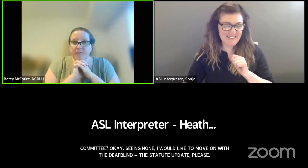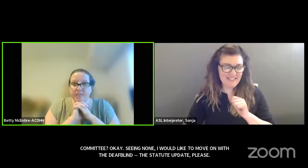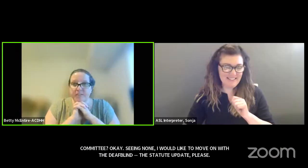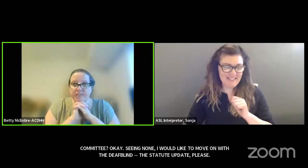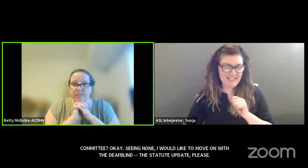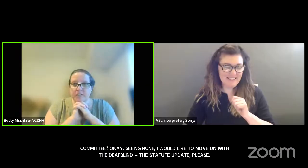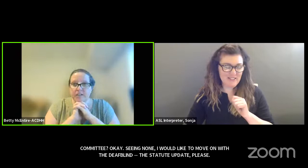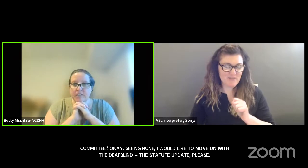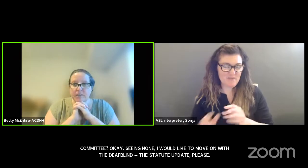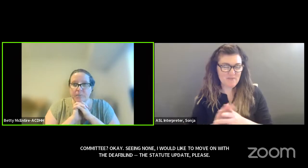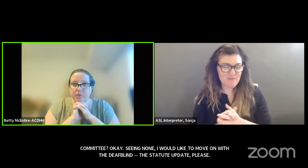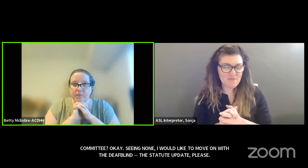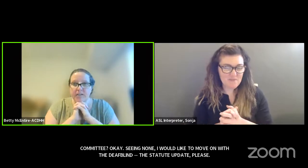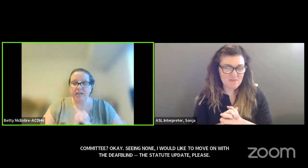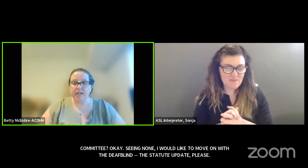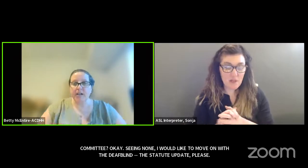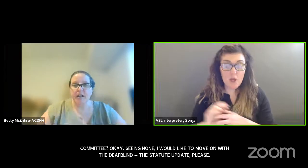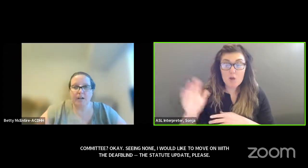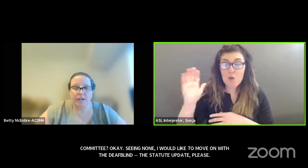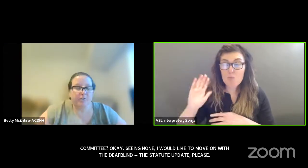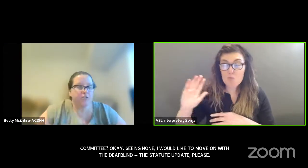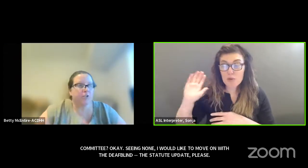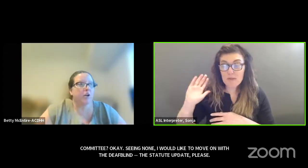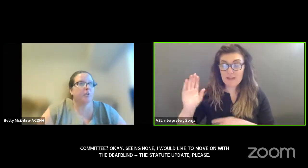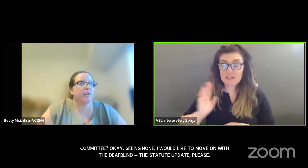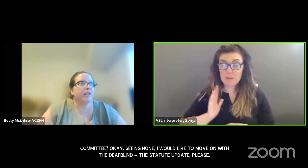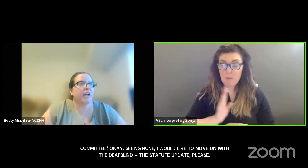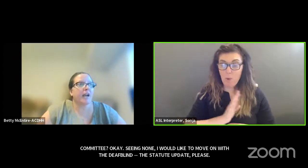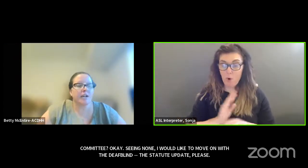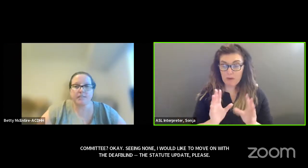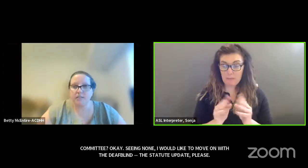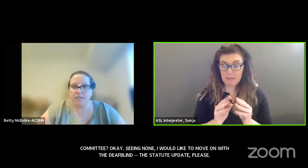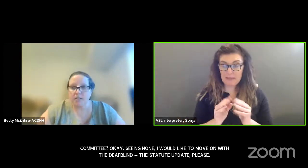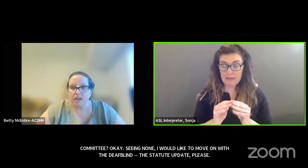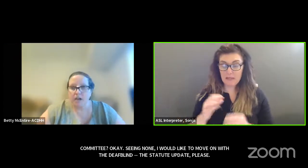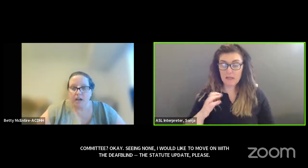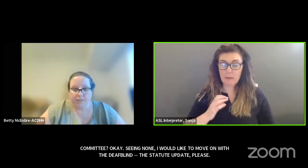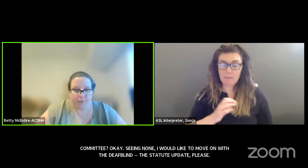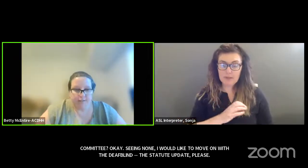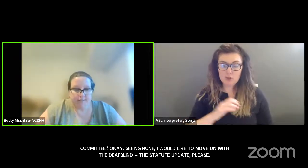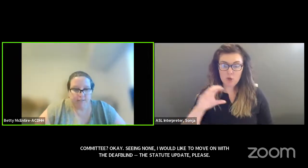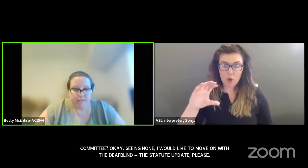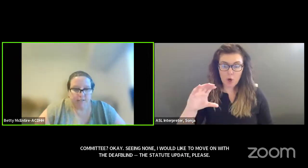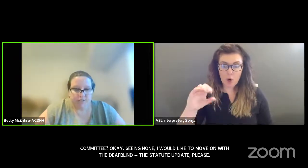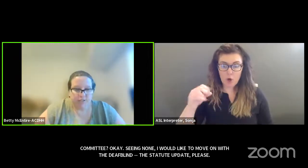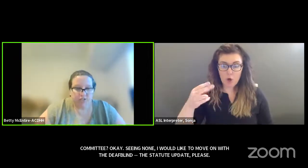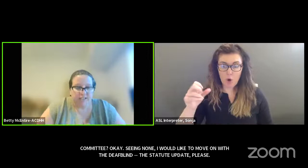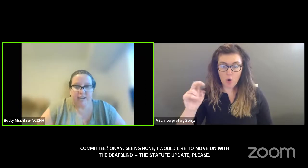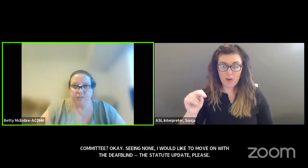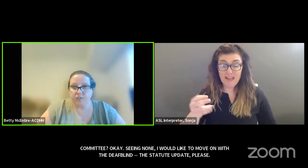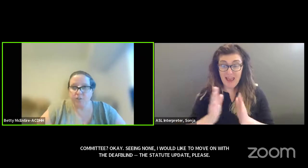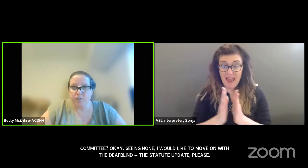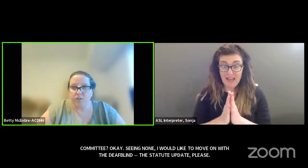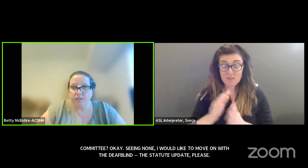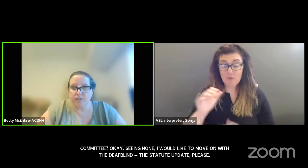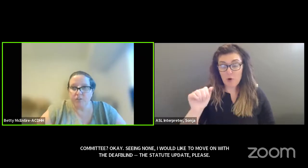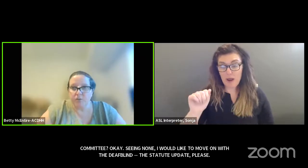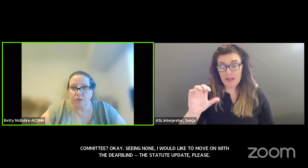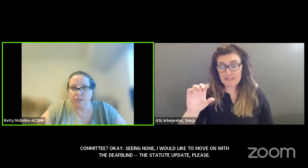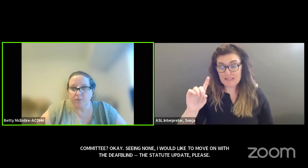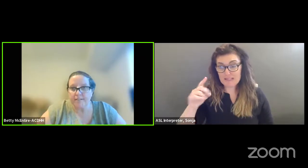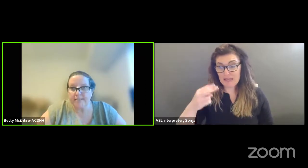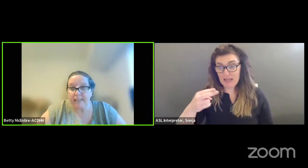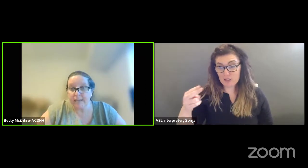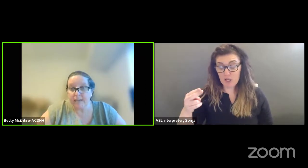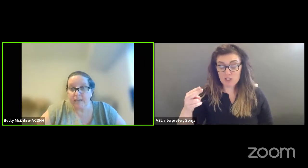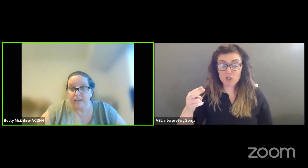so in a previous board meeting, Commissioner Cohen asked for ACDHH staff to look into